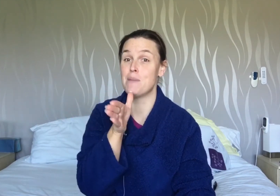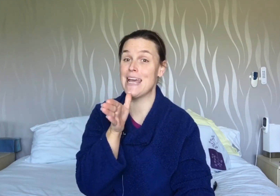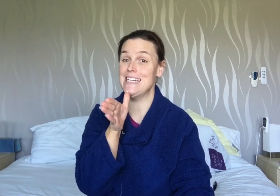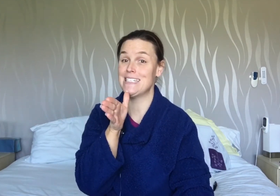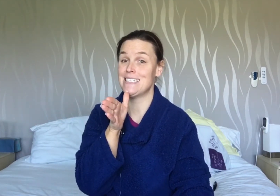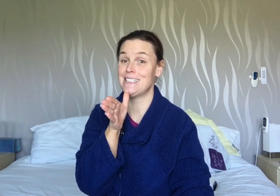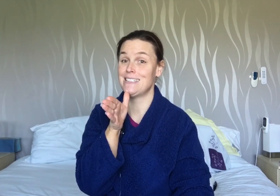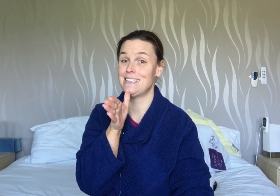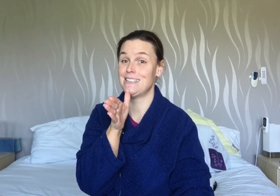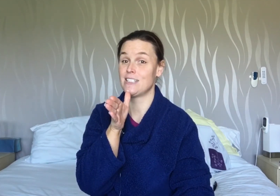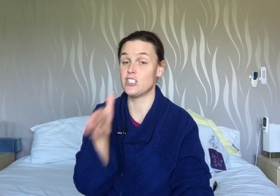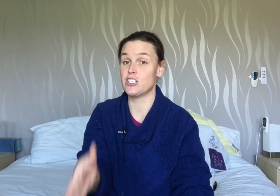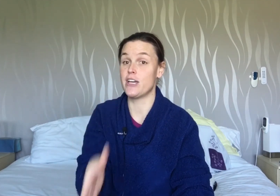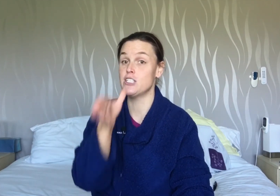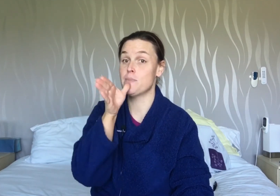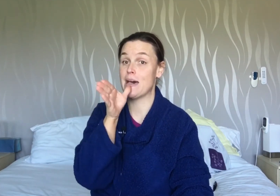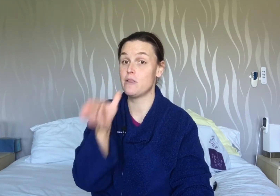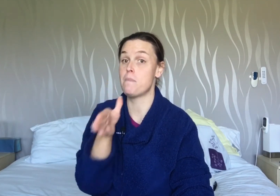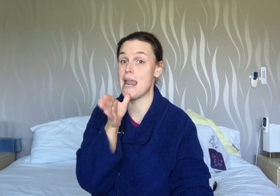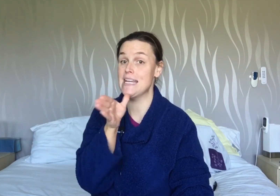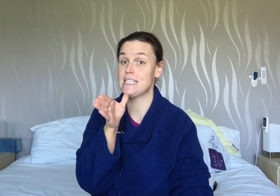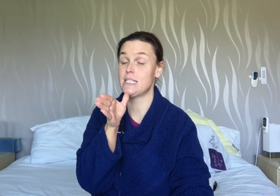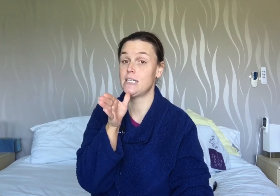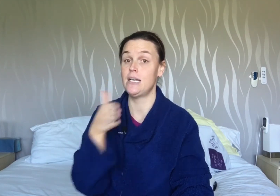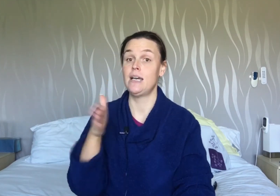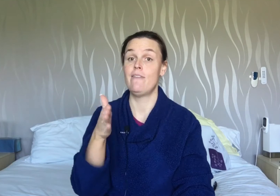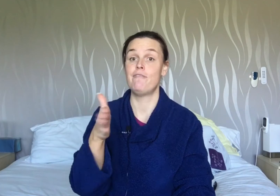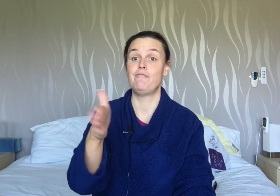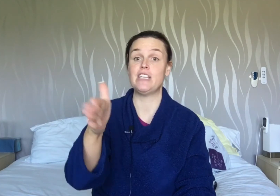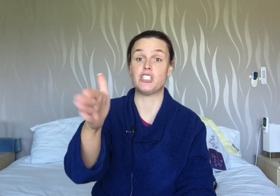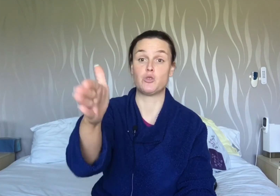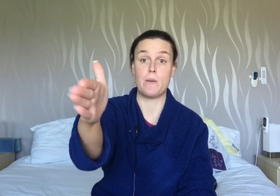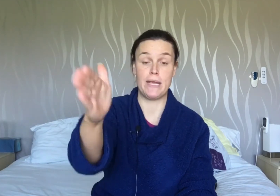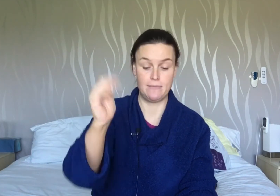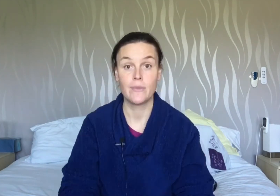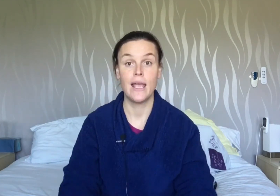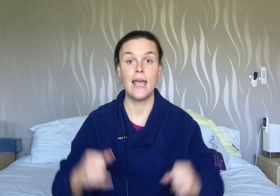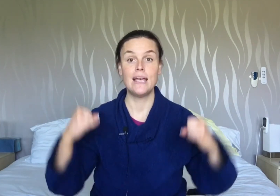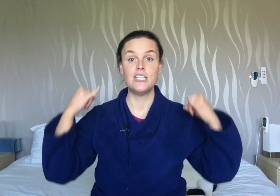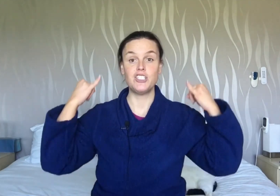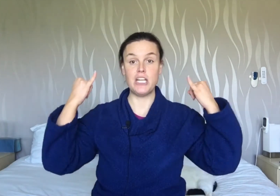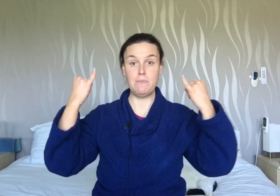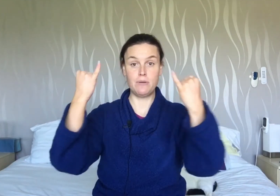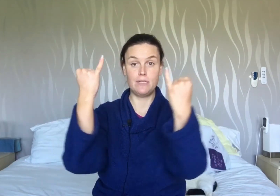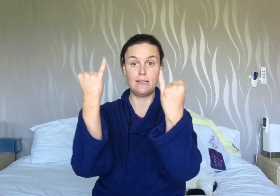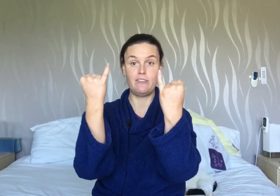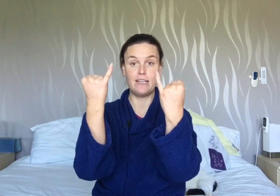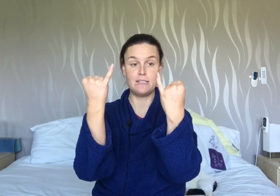plate, because it's going to your mouth. Plate, fish swimming. Sheep, little fingers,